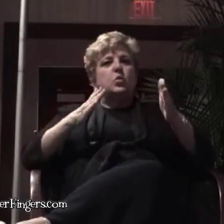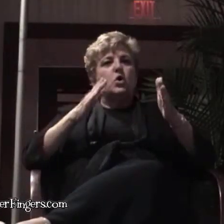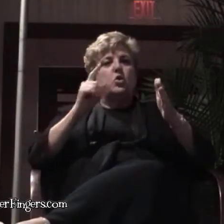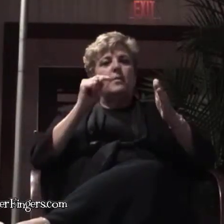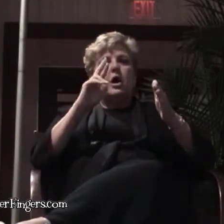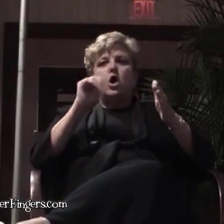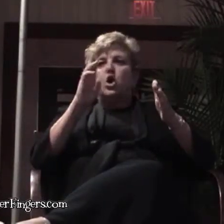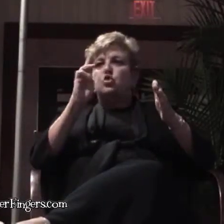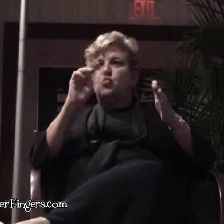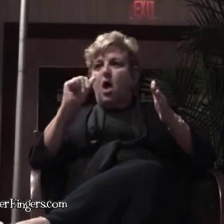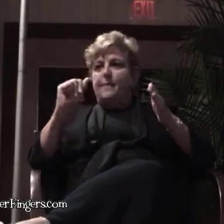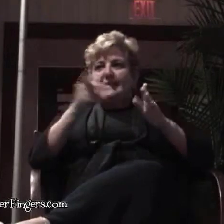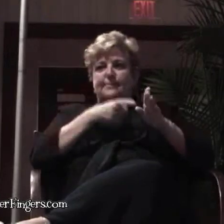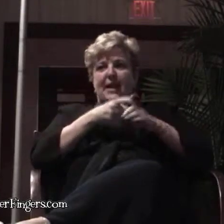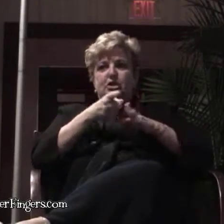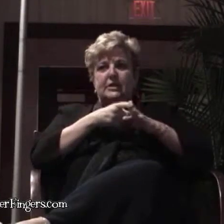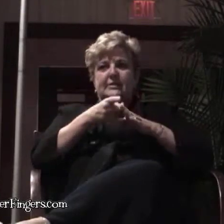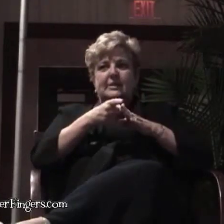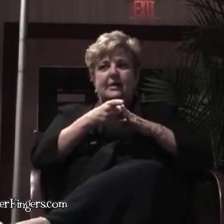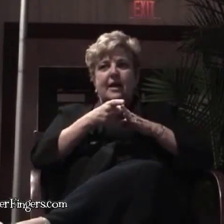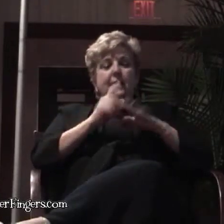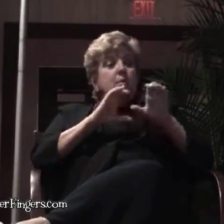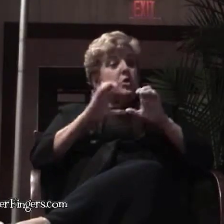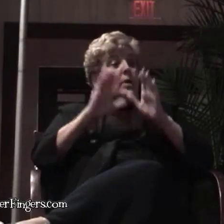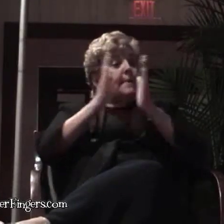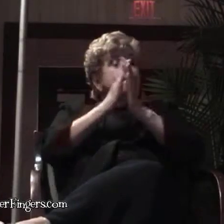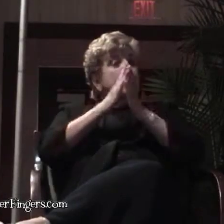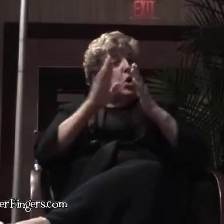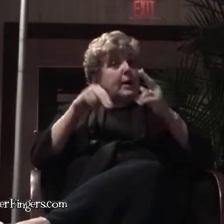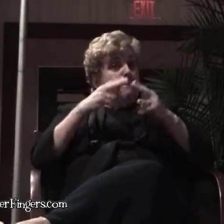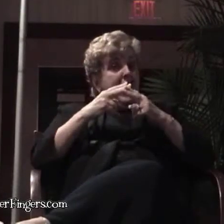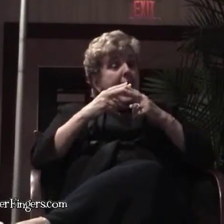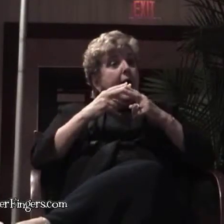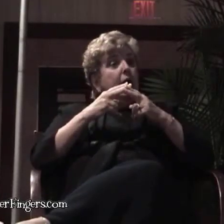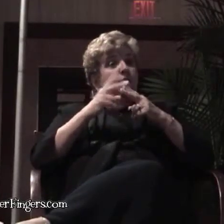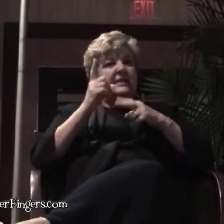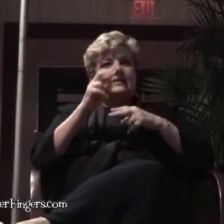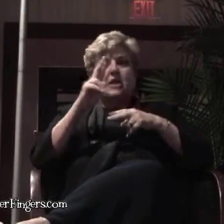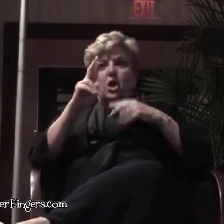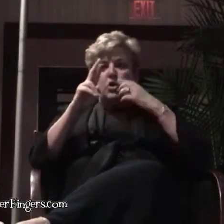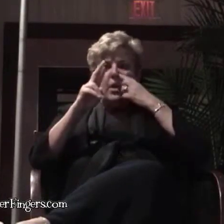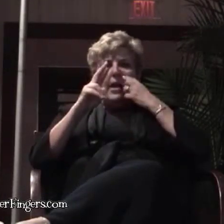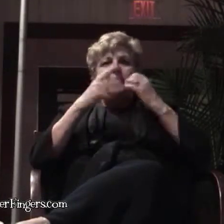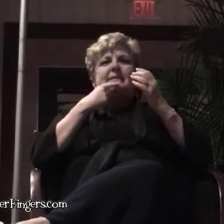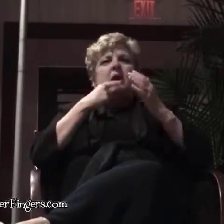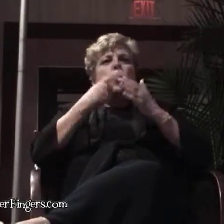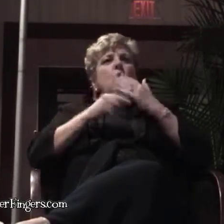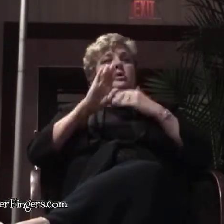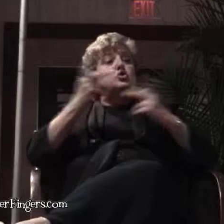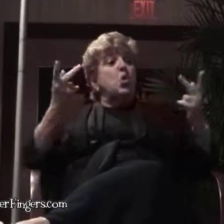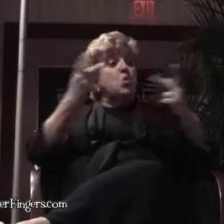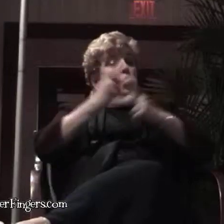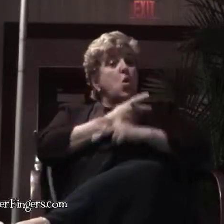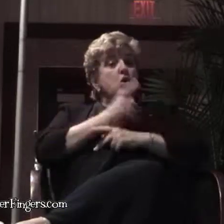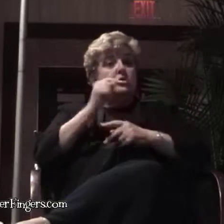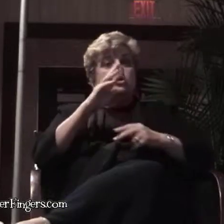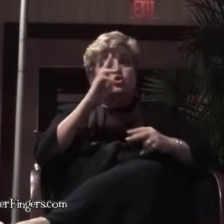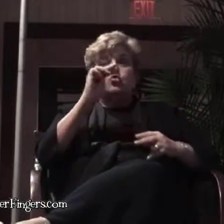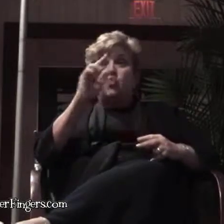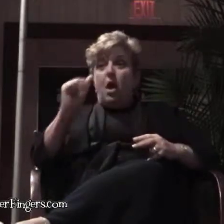doing a book on emergency room trauma, and they asked this doctor, what was your worst trauma case that you ever attended to? And he began to recount when he